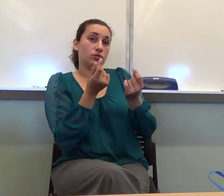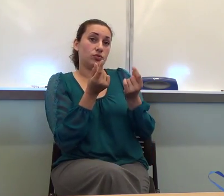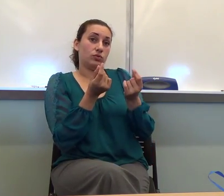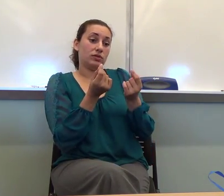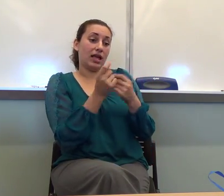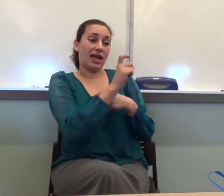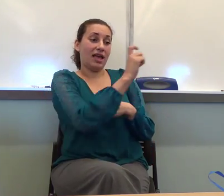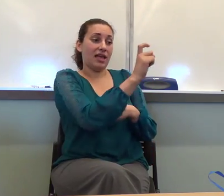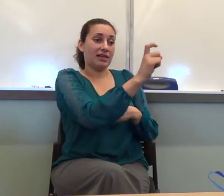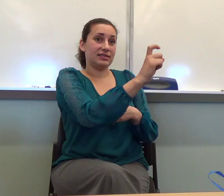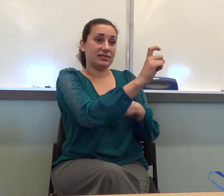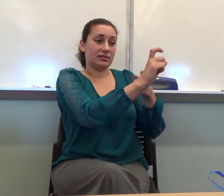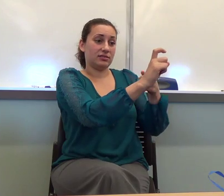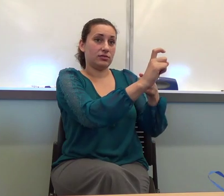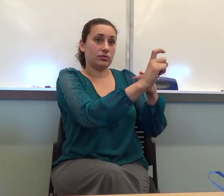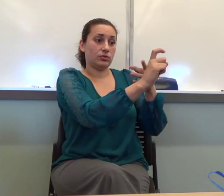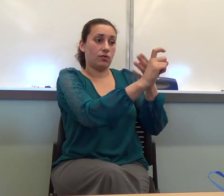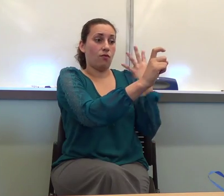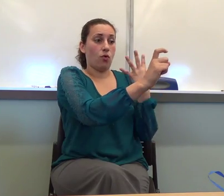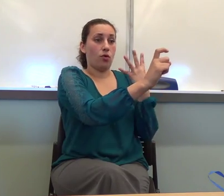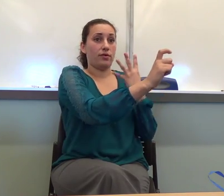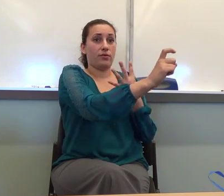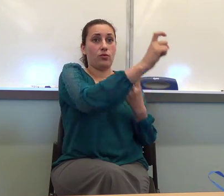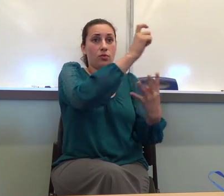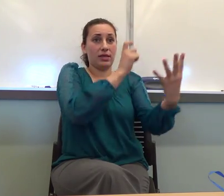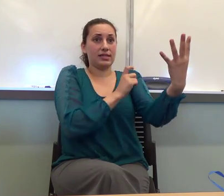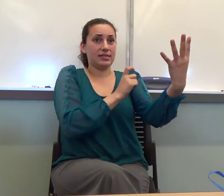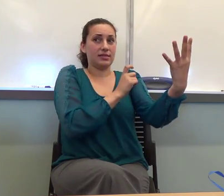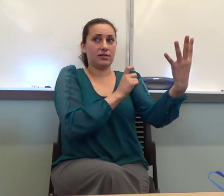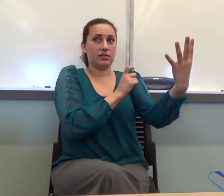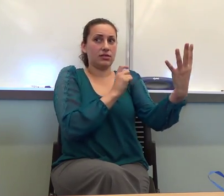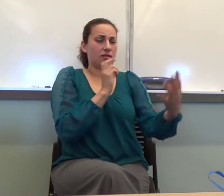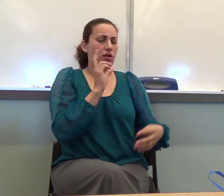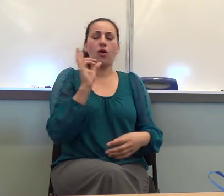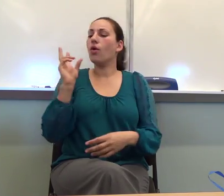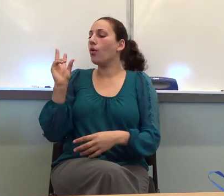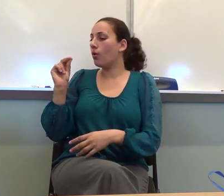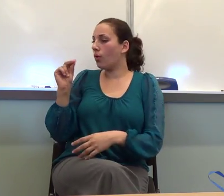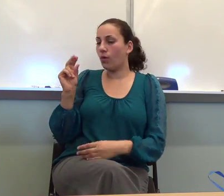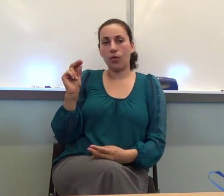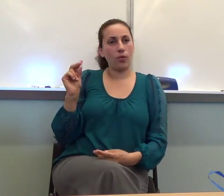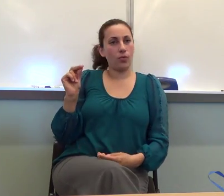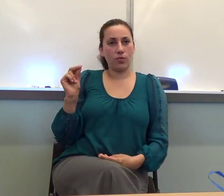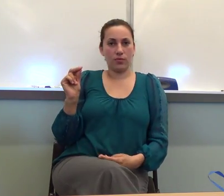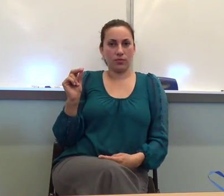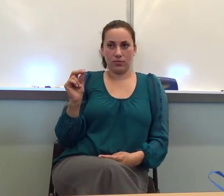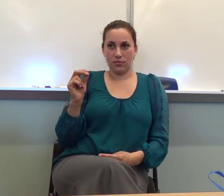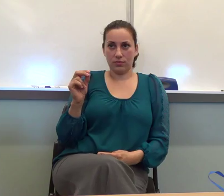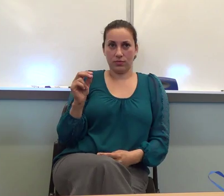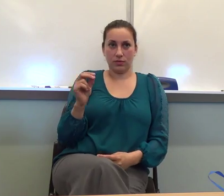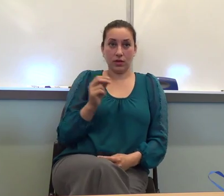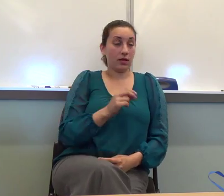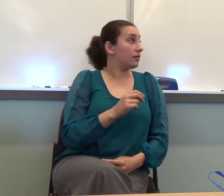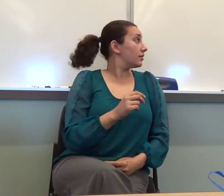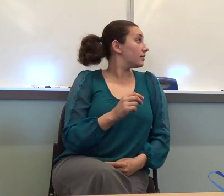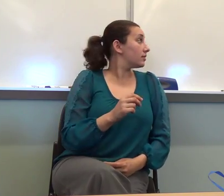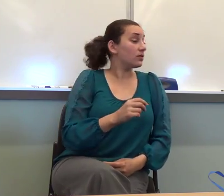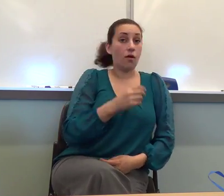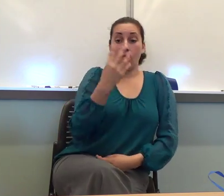the X with the 4? So you just, No, what I did was, I said, I've got to undo this multiplication by 4.